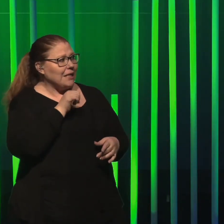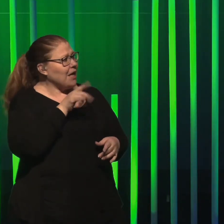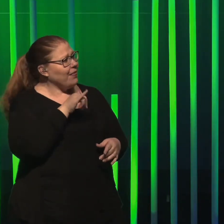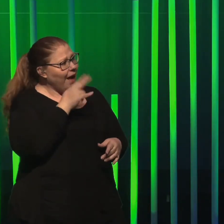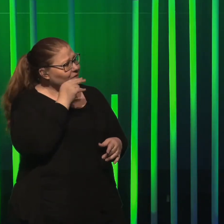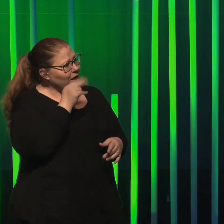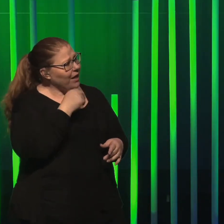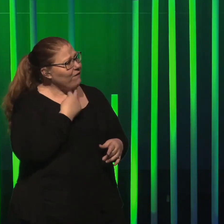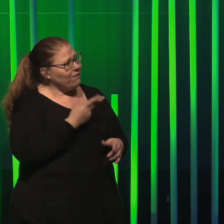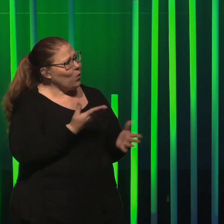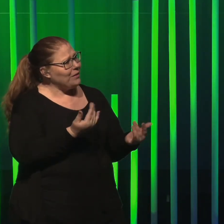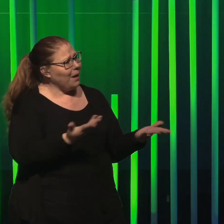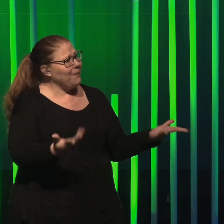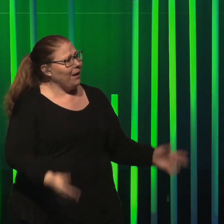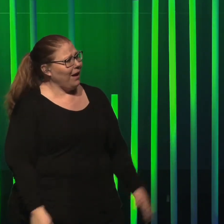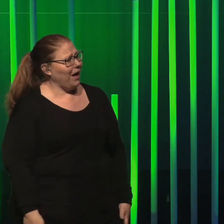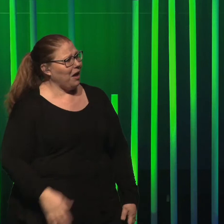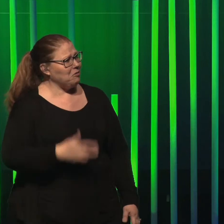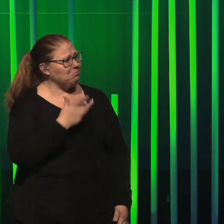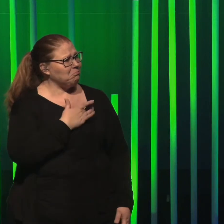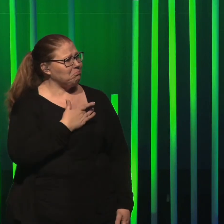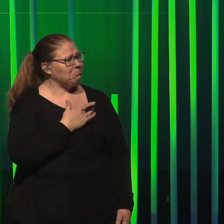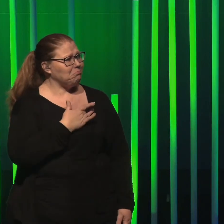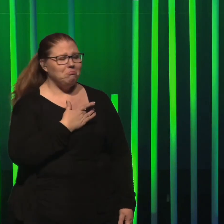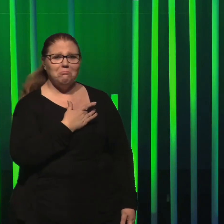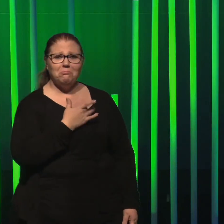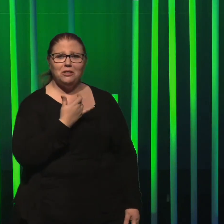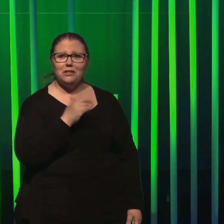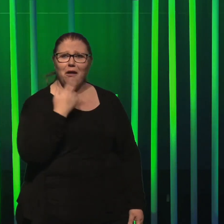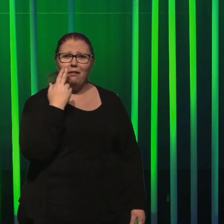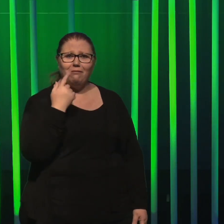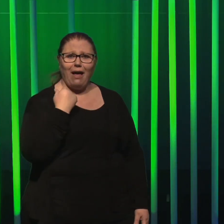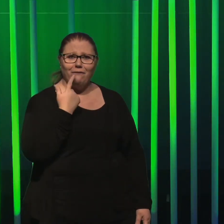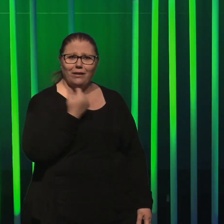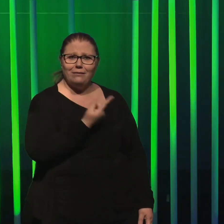funny of a voice, Jess. Man, that hurt my feelings. She's still laughing, right?